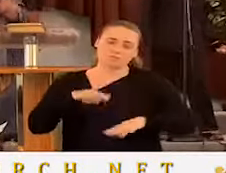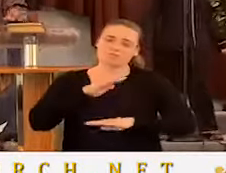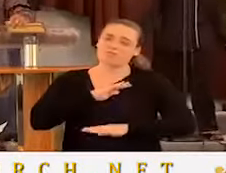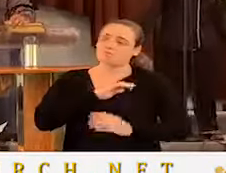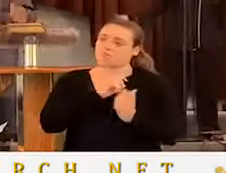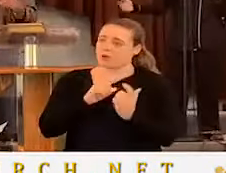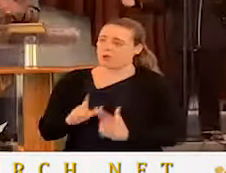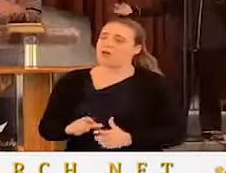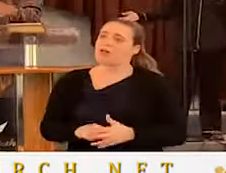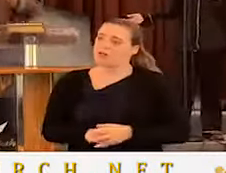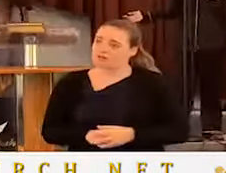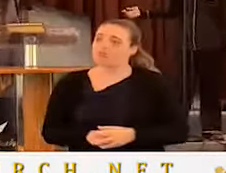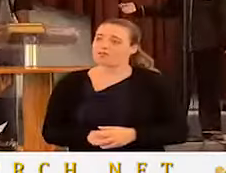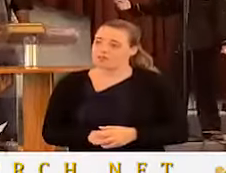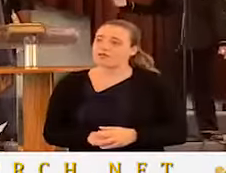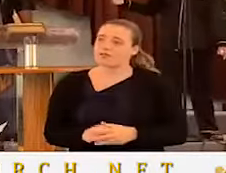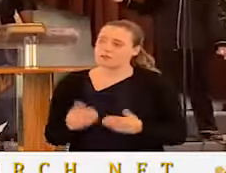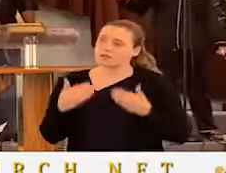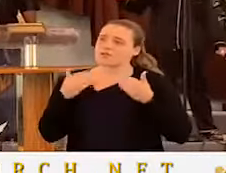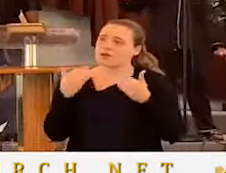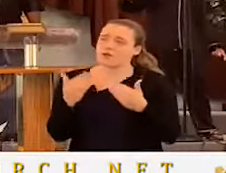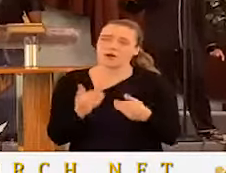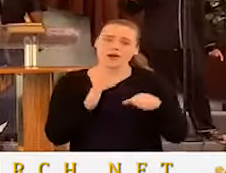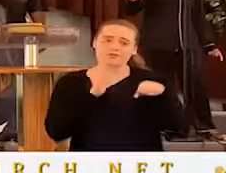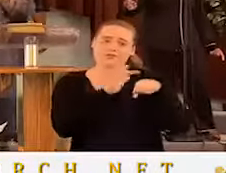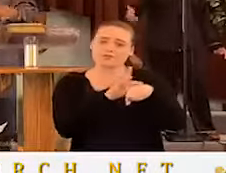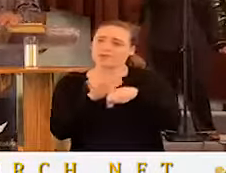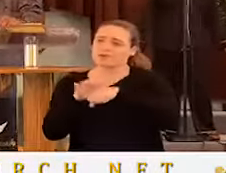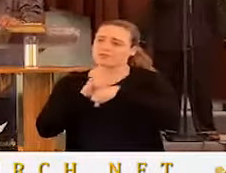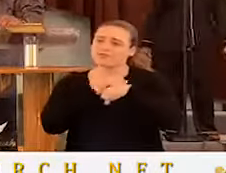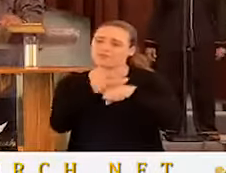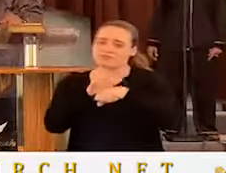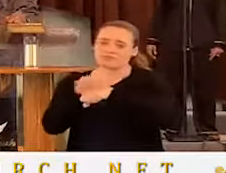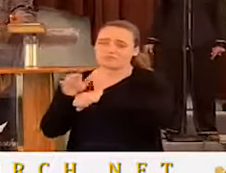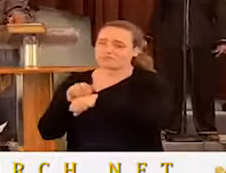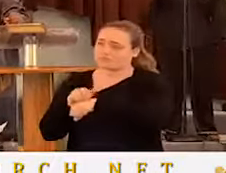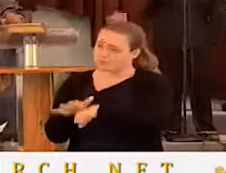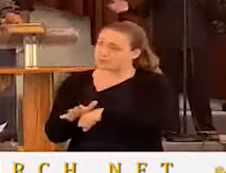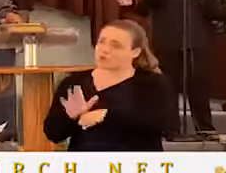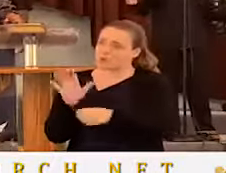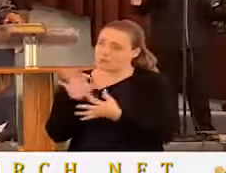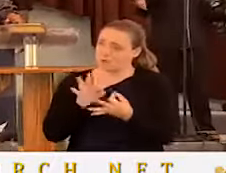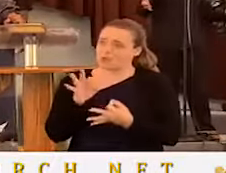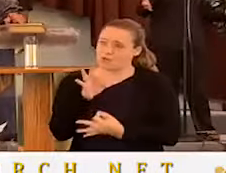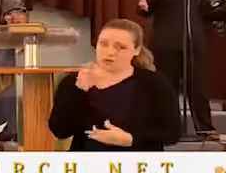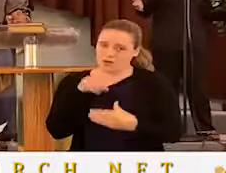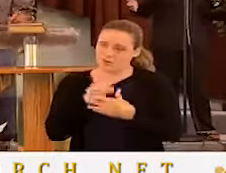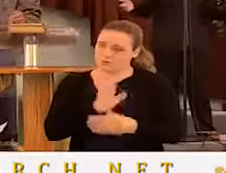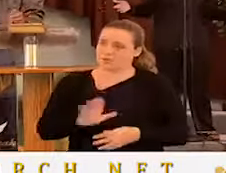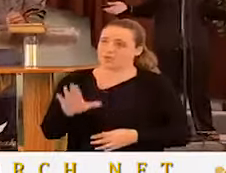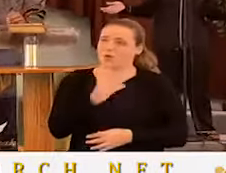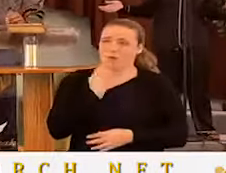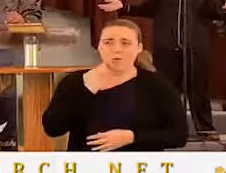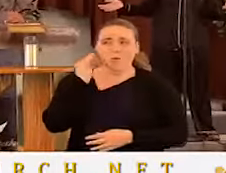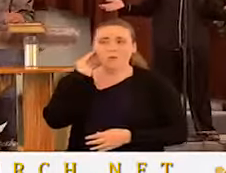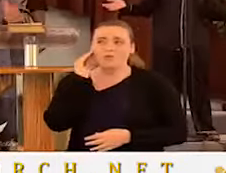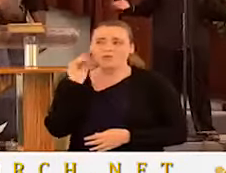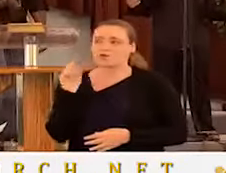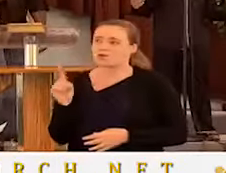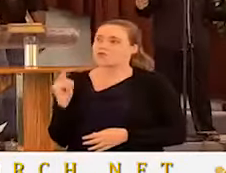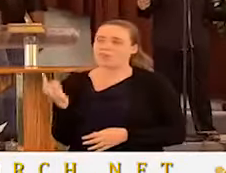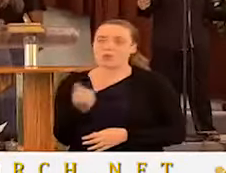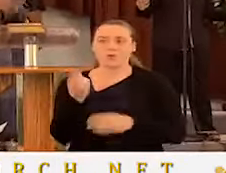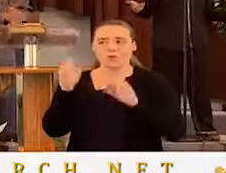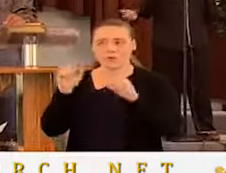and touch. Yes, Lord. Go right now into that hole and touch. Only you can do it.